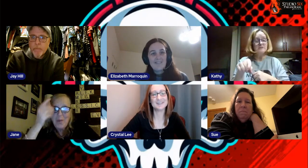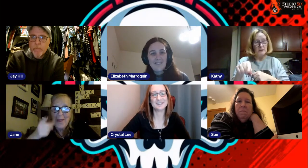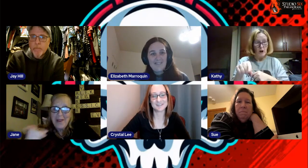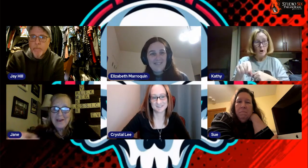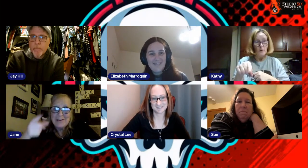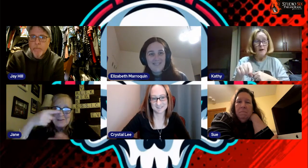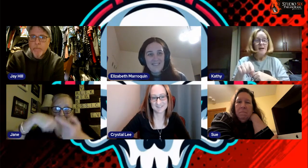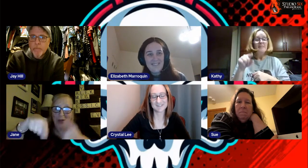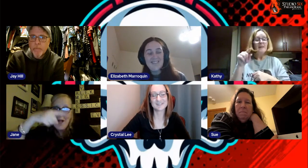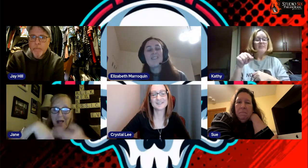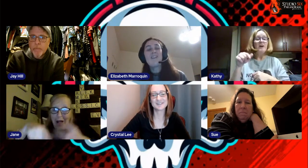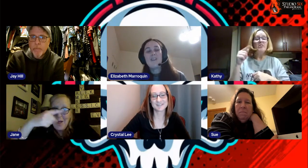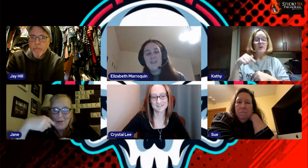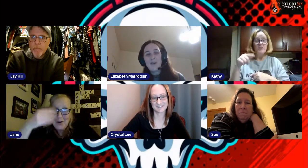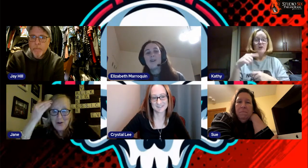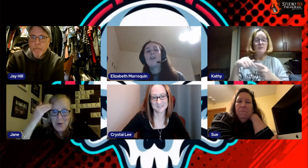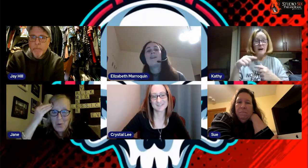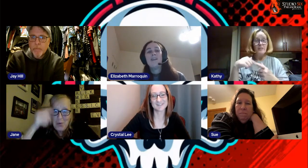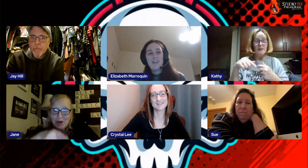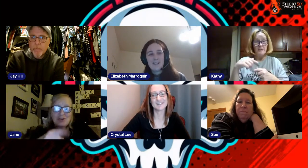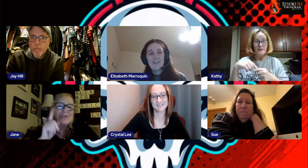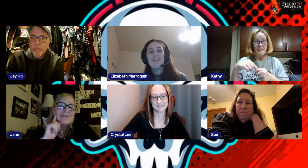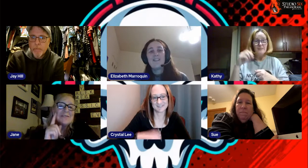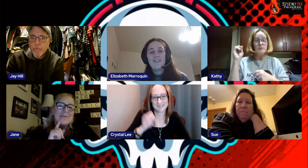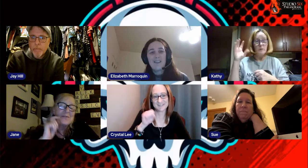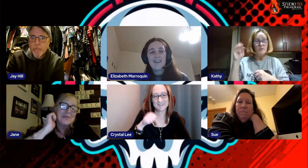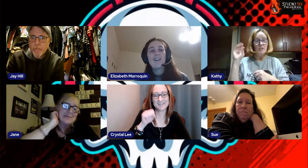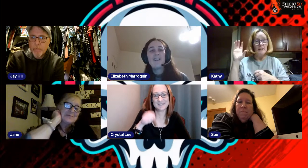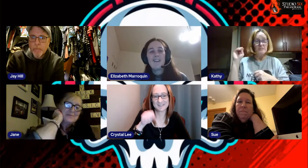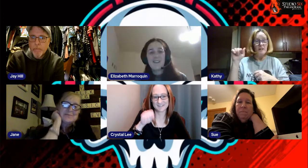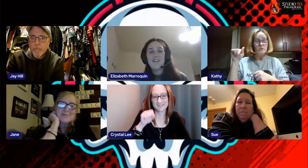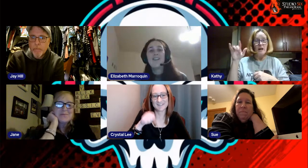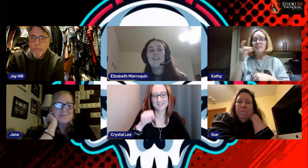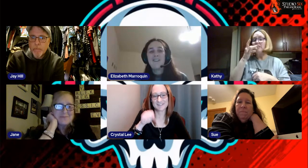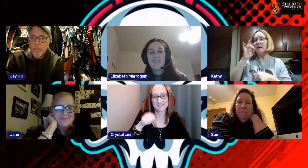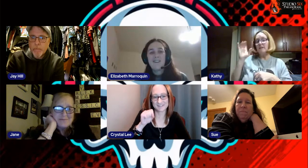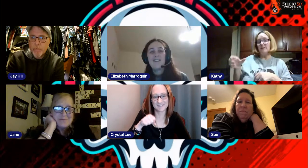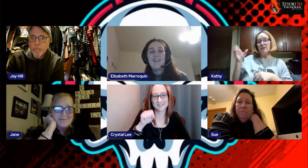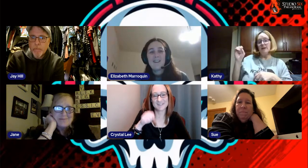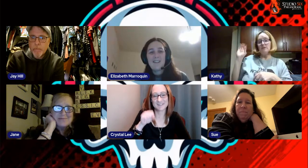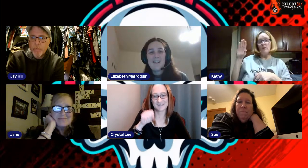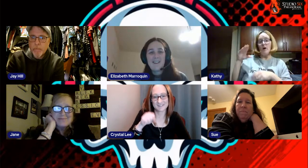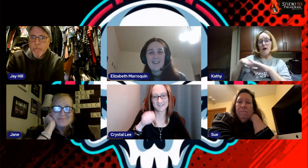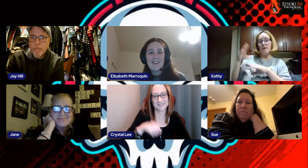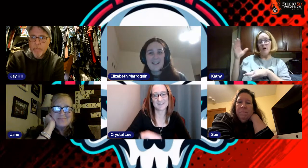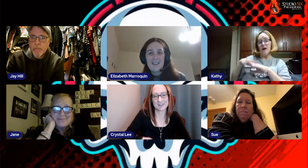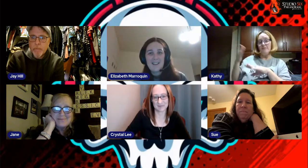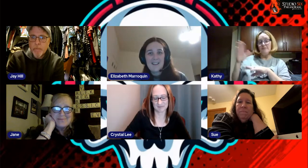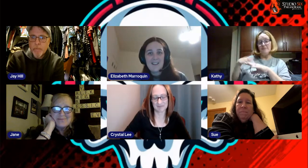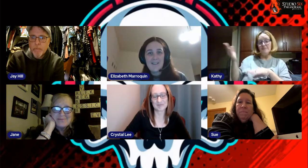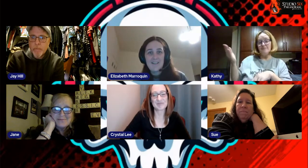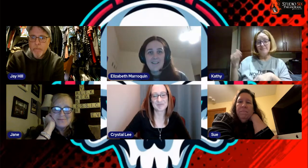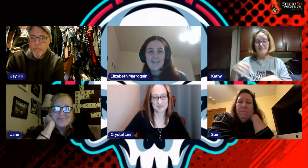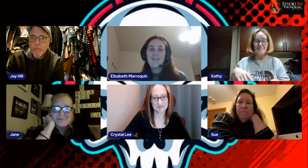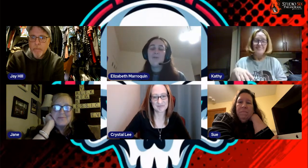letting Crystal know that they're around the area. So when that light is going on and